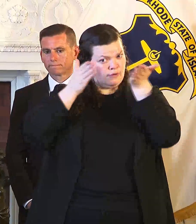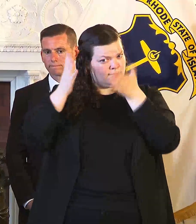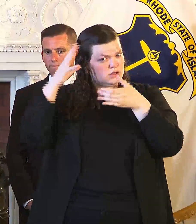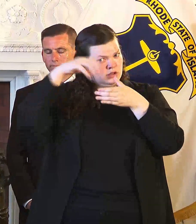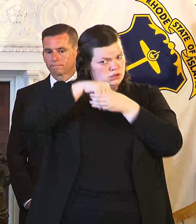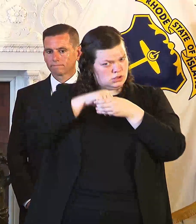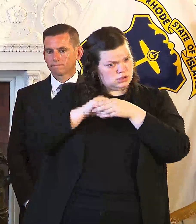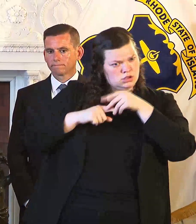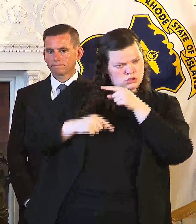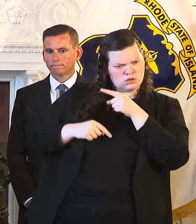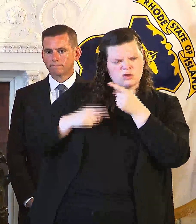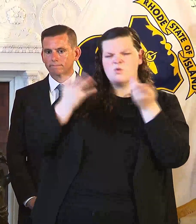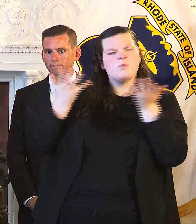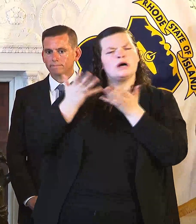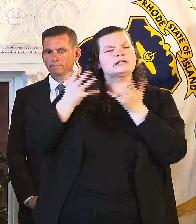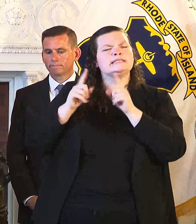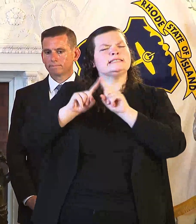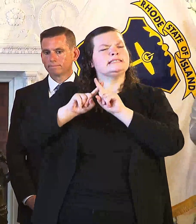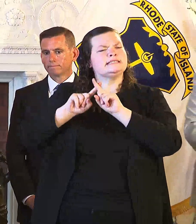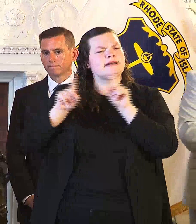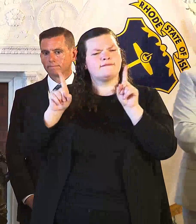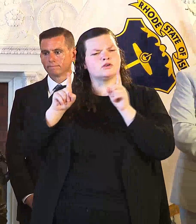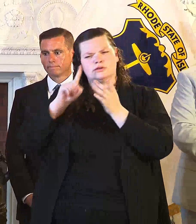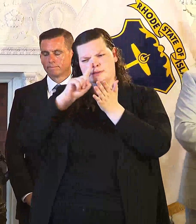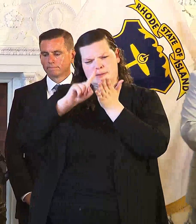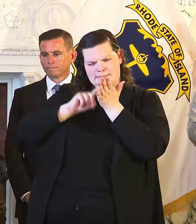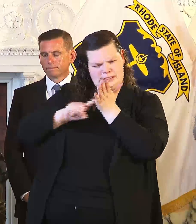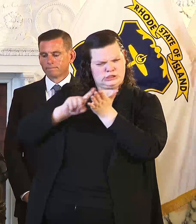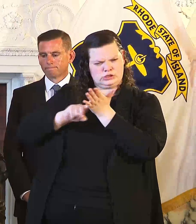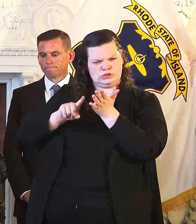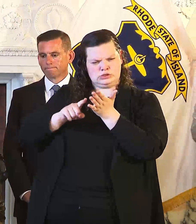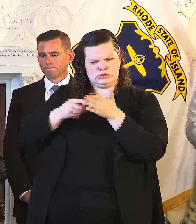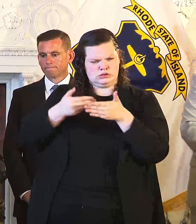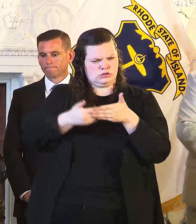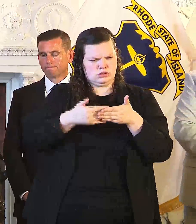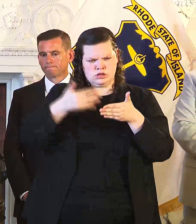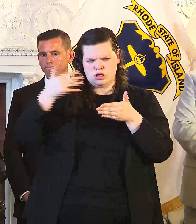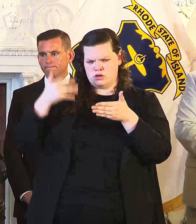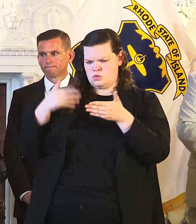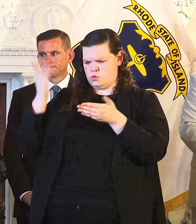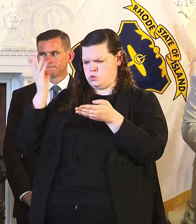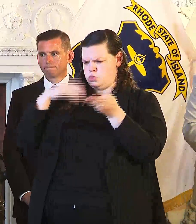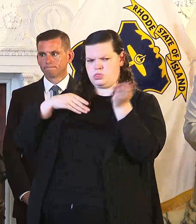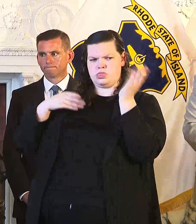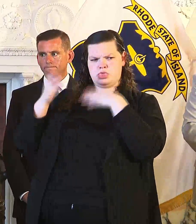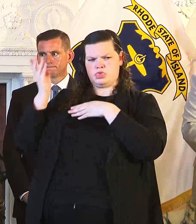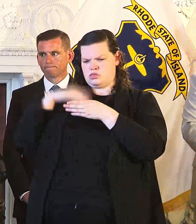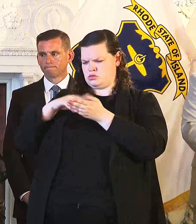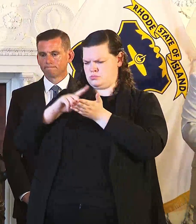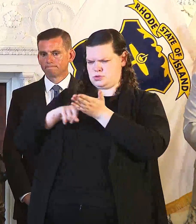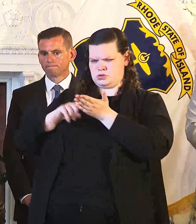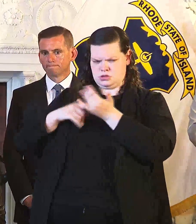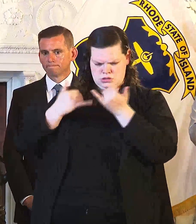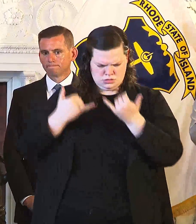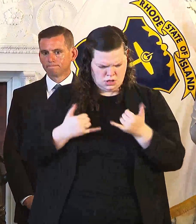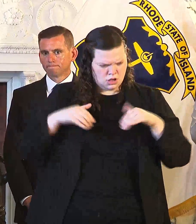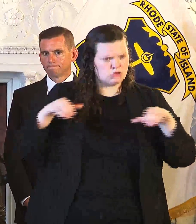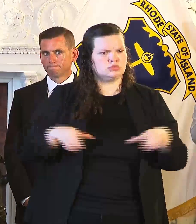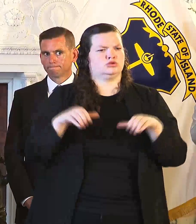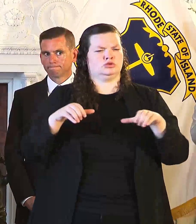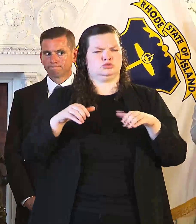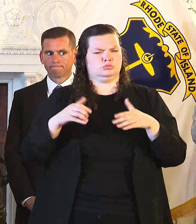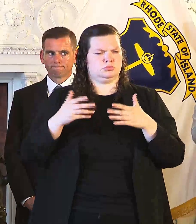inspections to ensure they don't miss any critical issues that inspections have previously? The inspections that